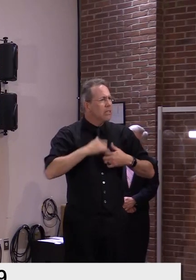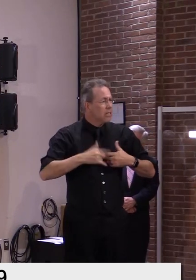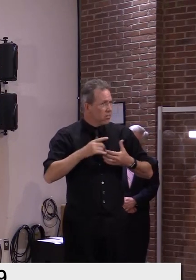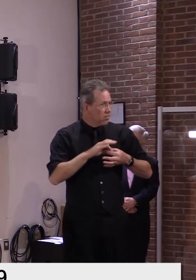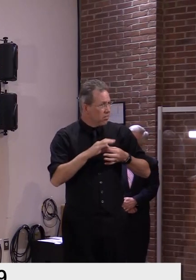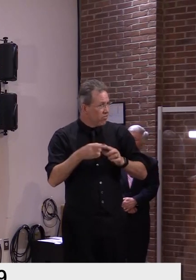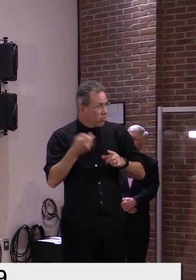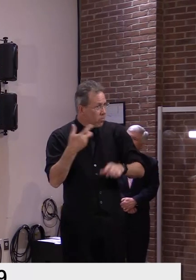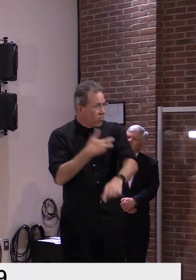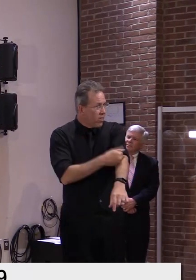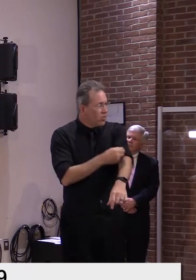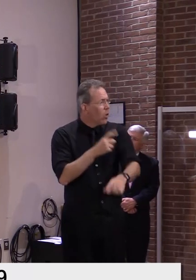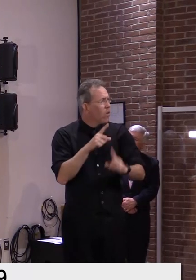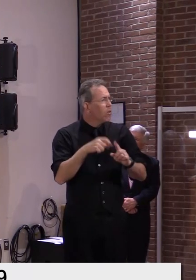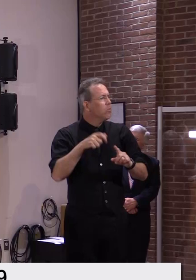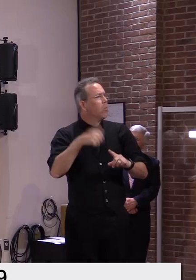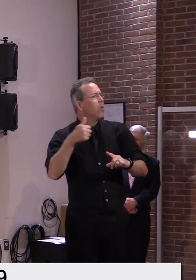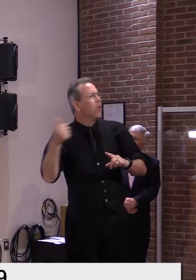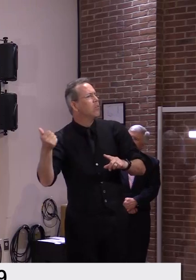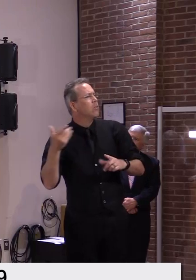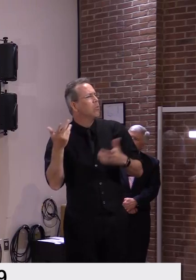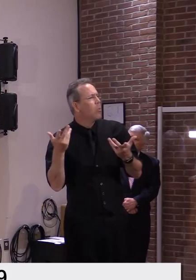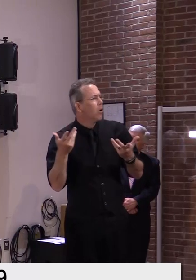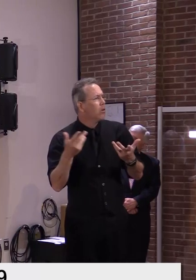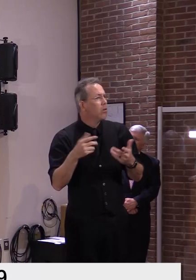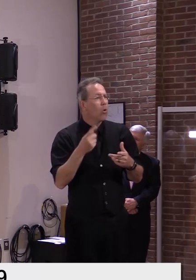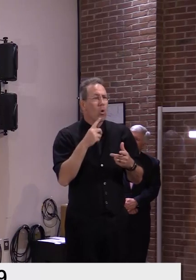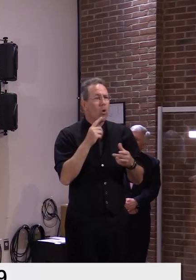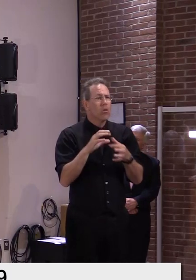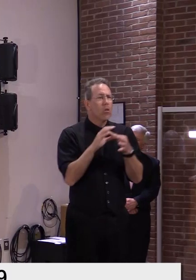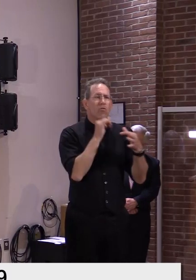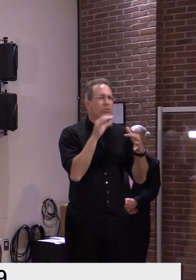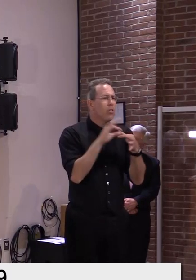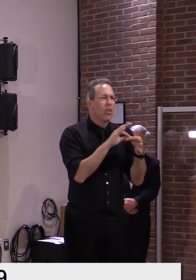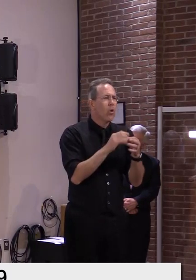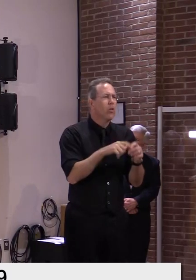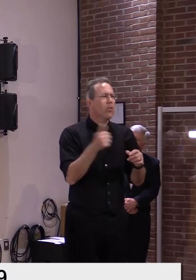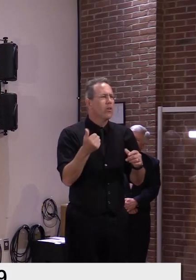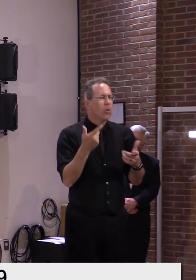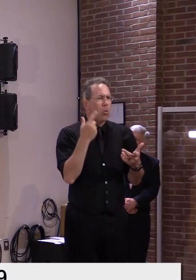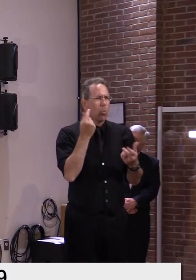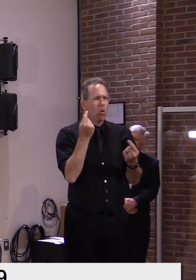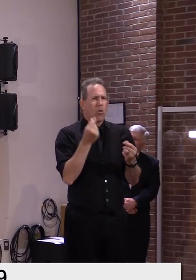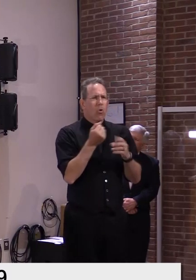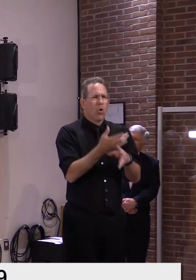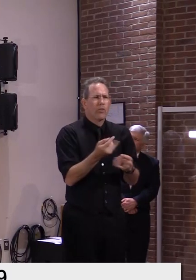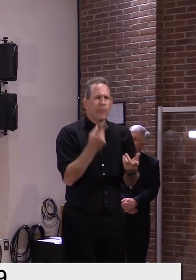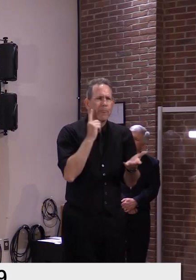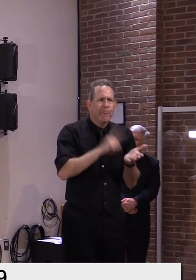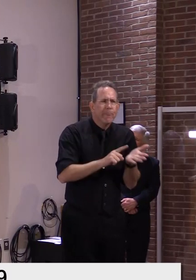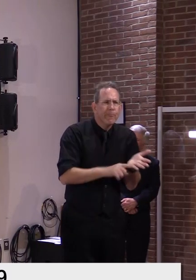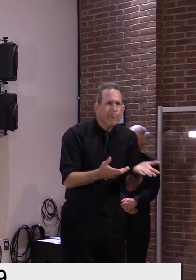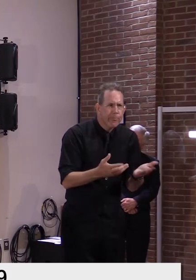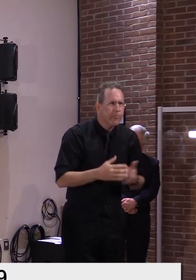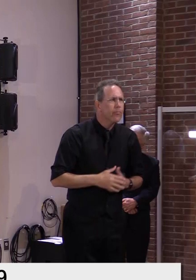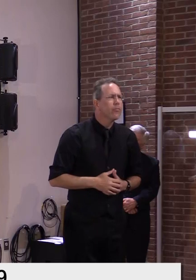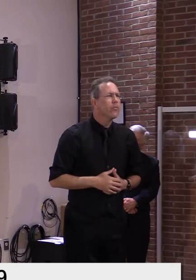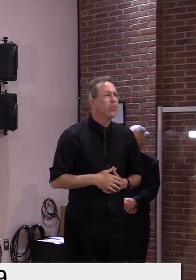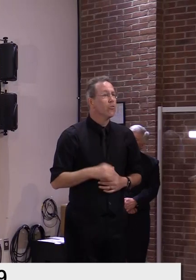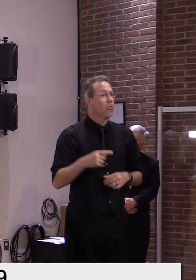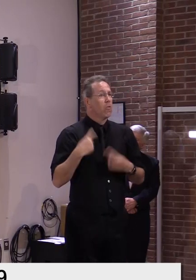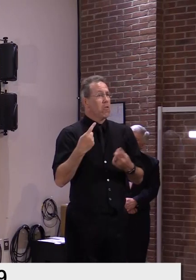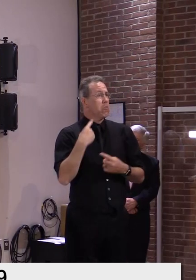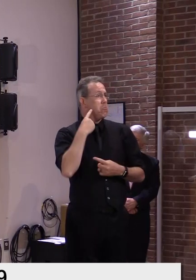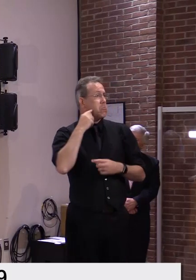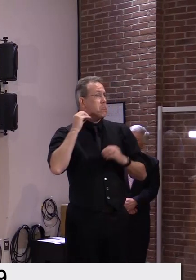person had that the vaccine was coincidence. So I'm not aware that we have a long list